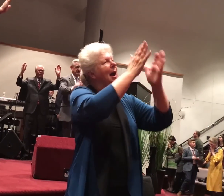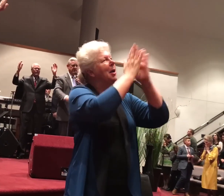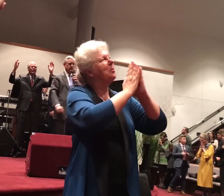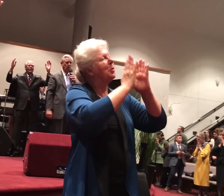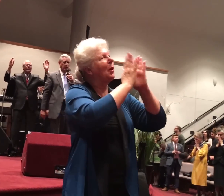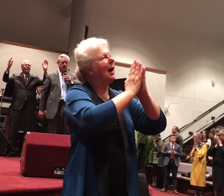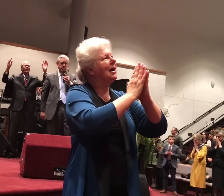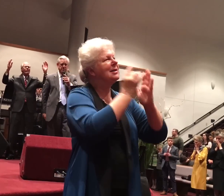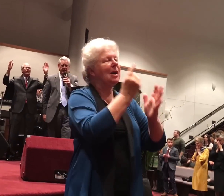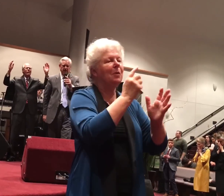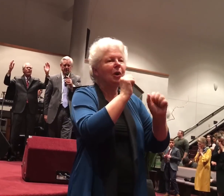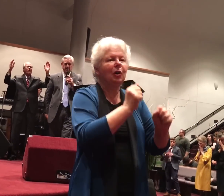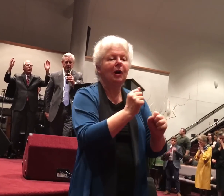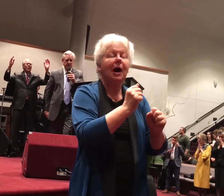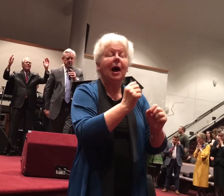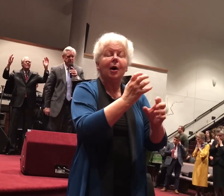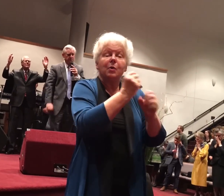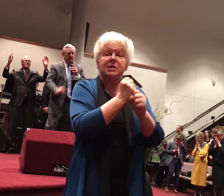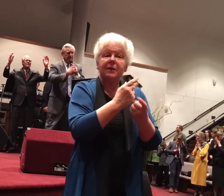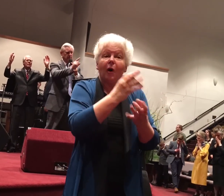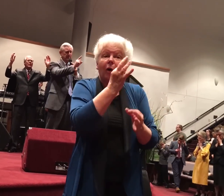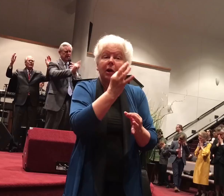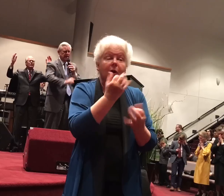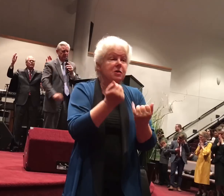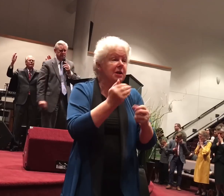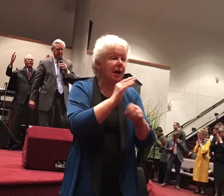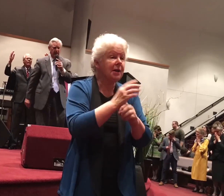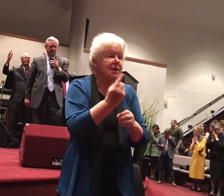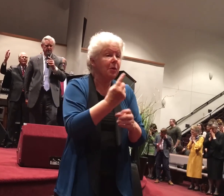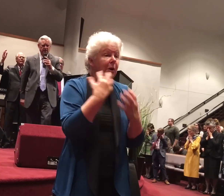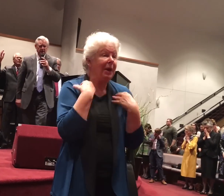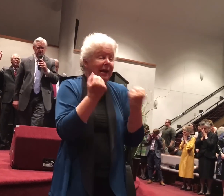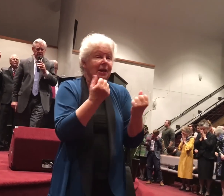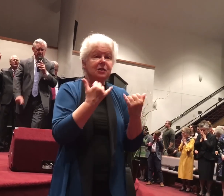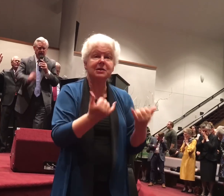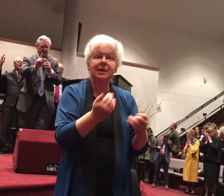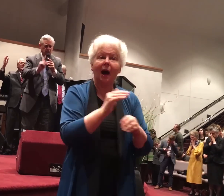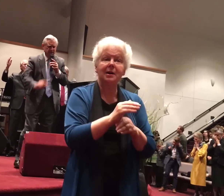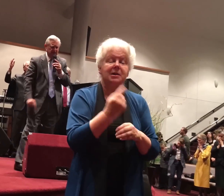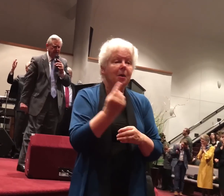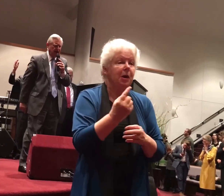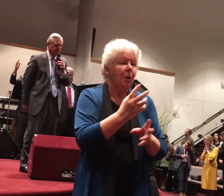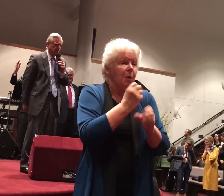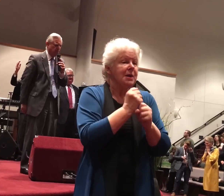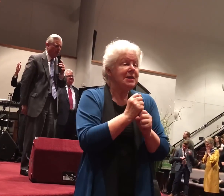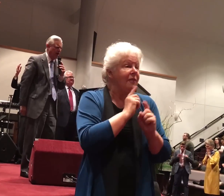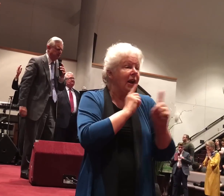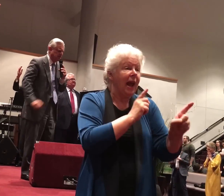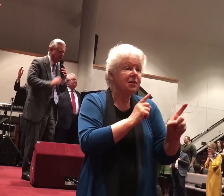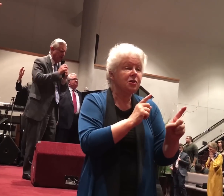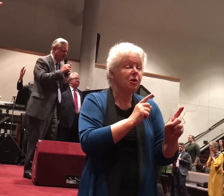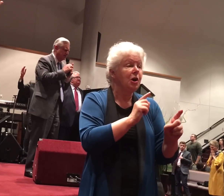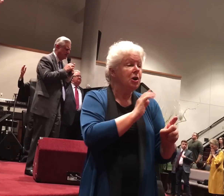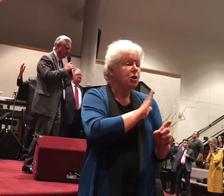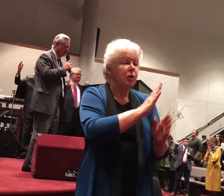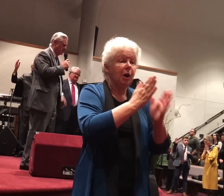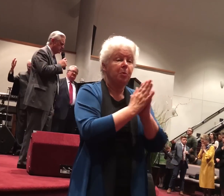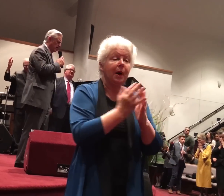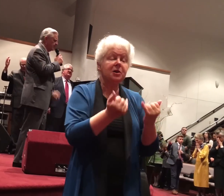Somebody can receive the Holy Ghost tonight. Somebody can be healed tonight. Somebody can receive an answer to prayer